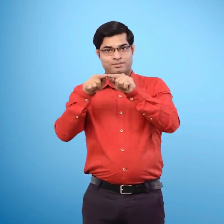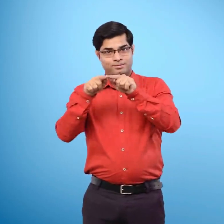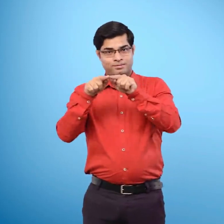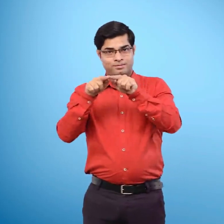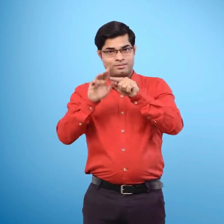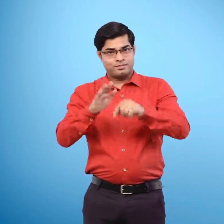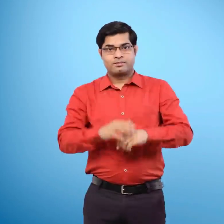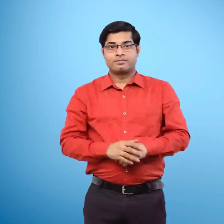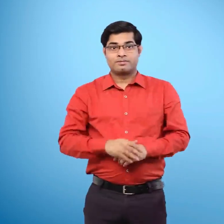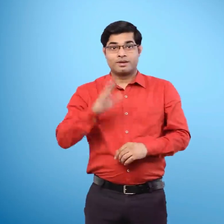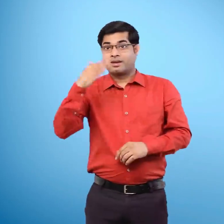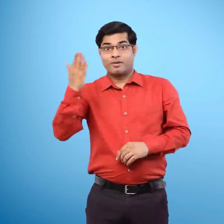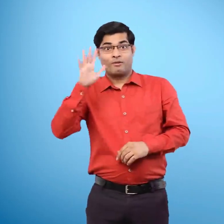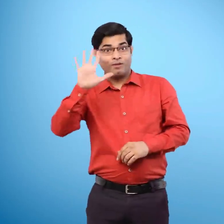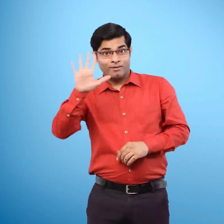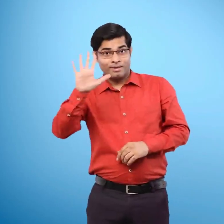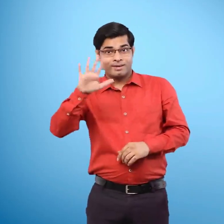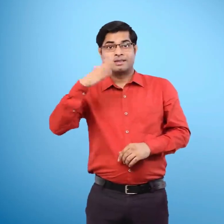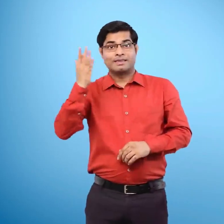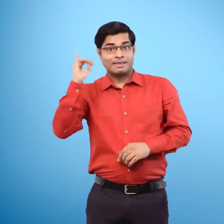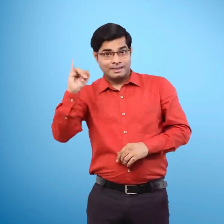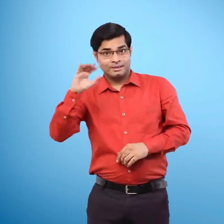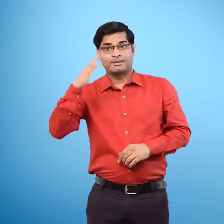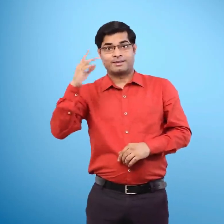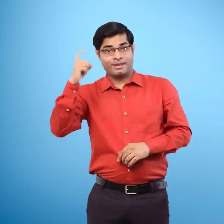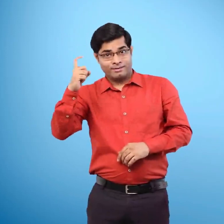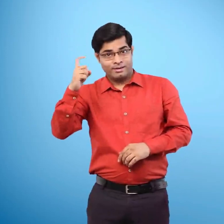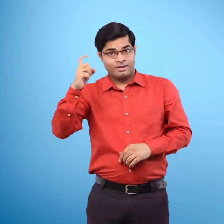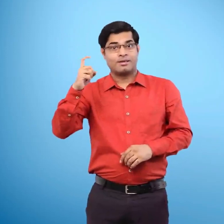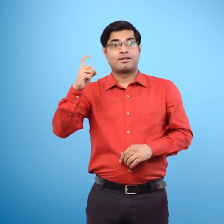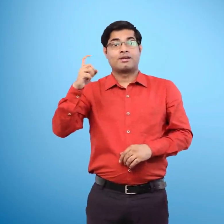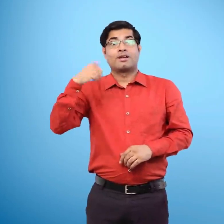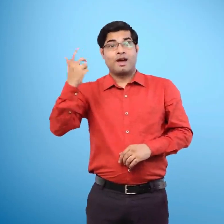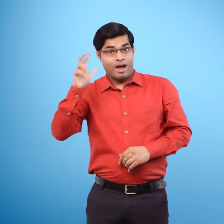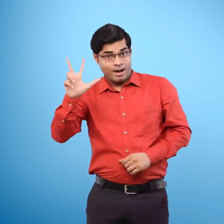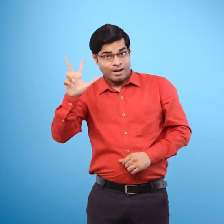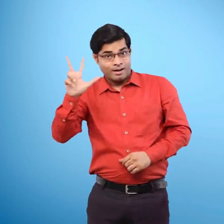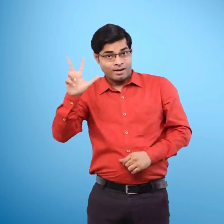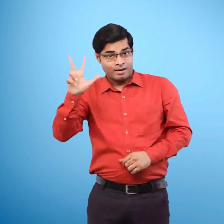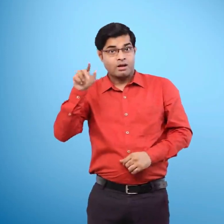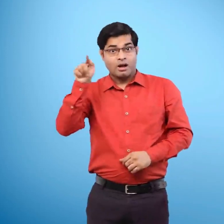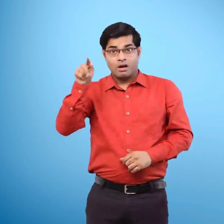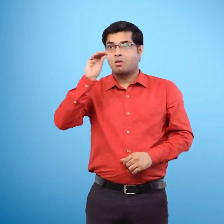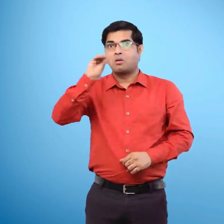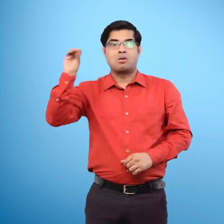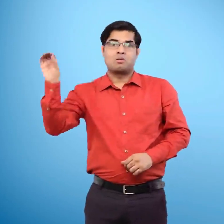yellow square. Box 5, 6, 7 and 8 are blank.